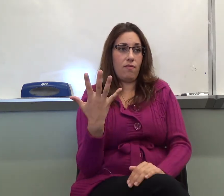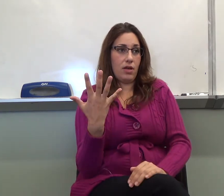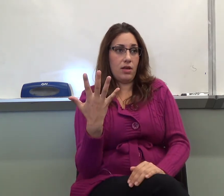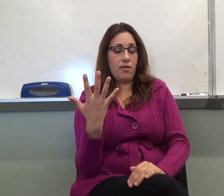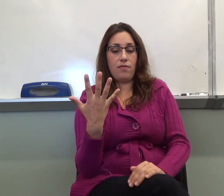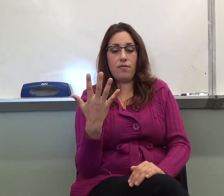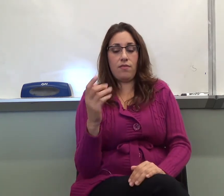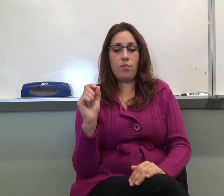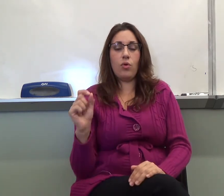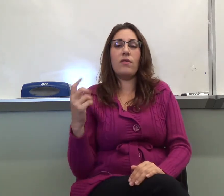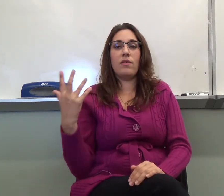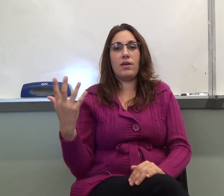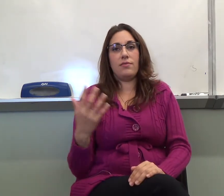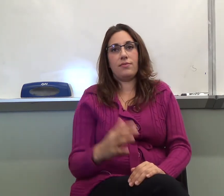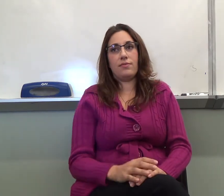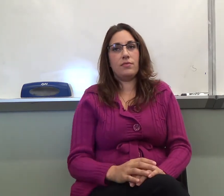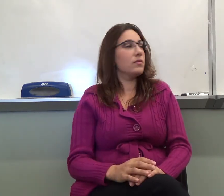5.5 and 0.4, 5.9.